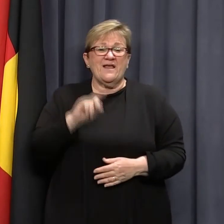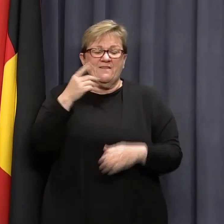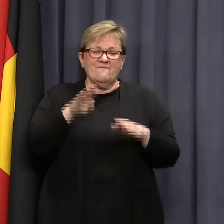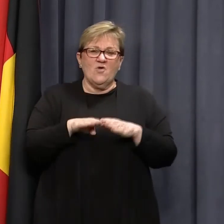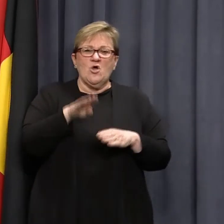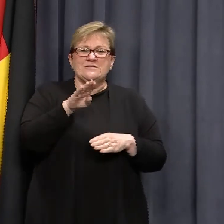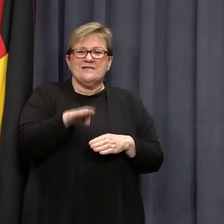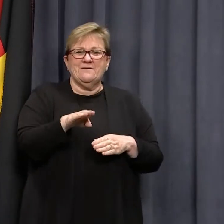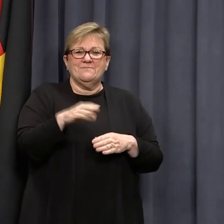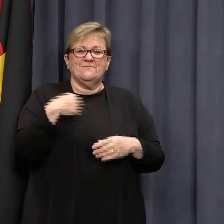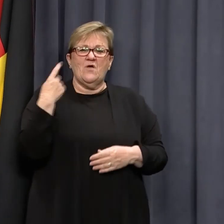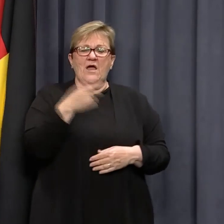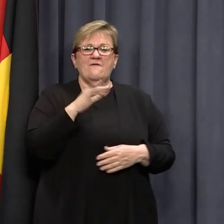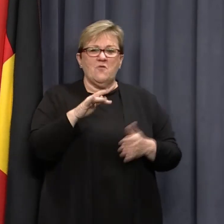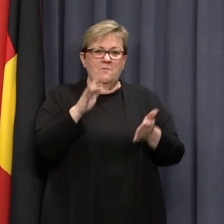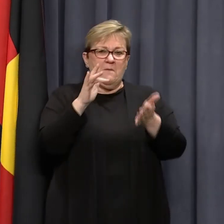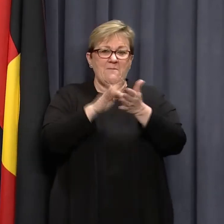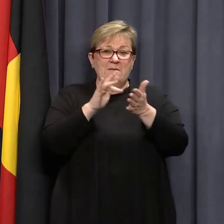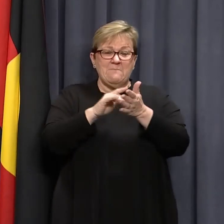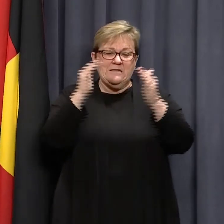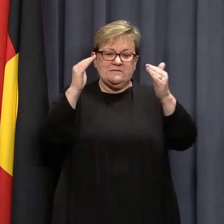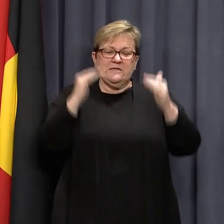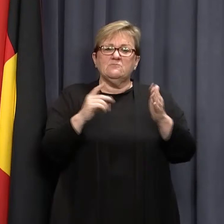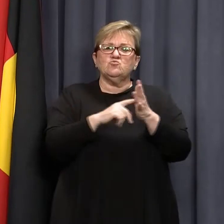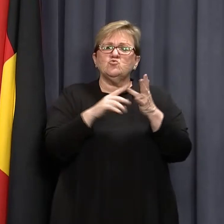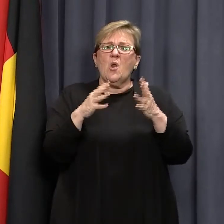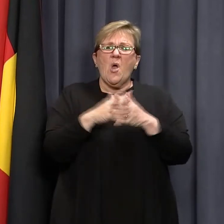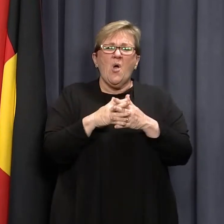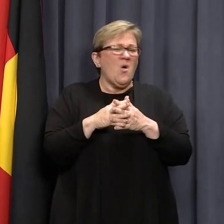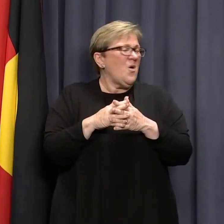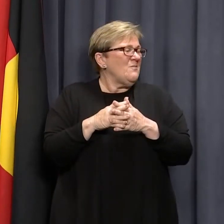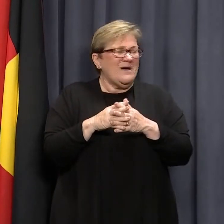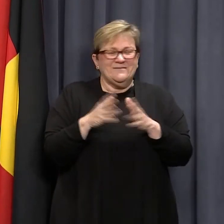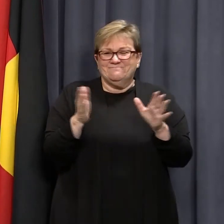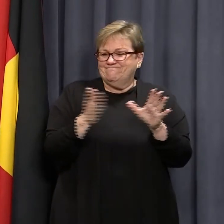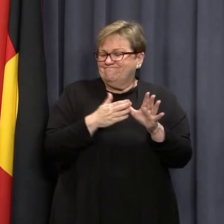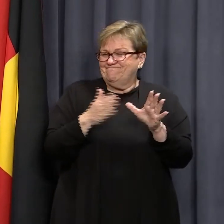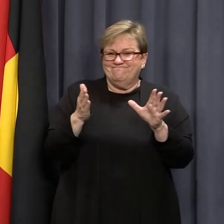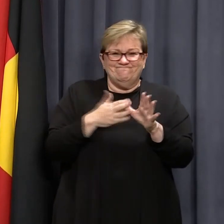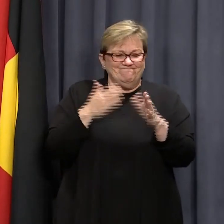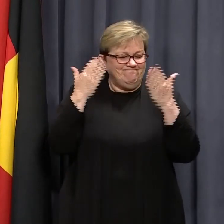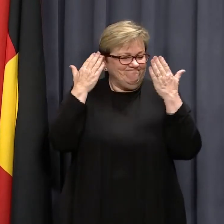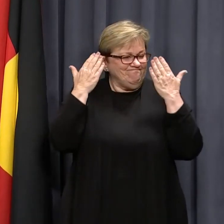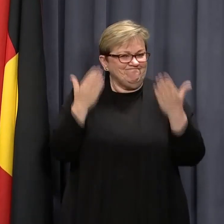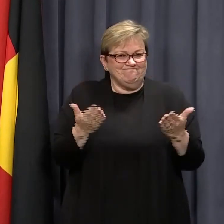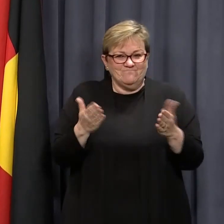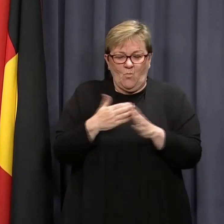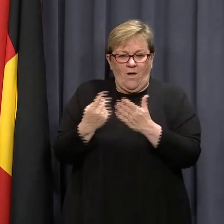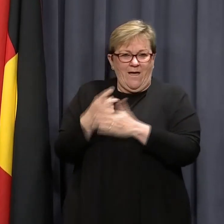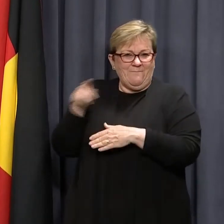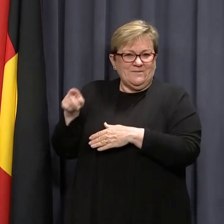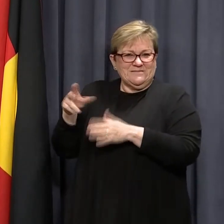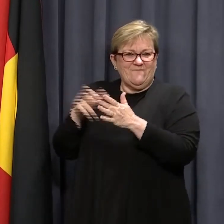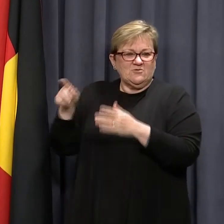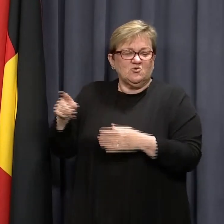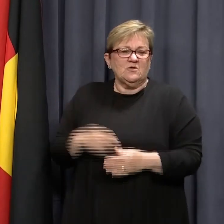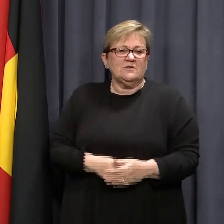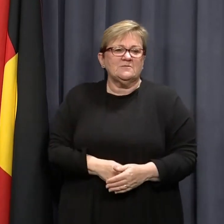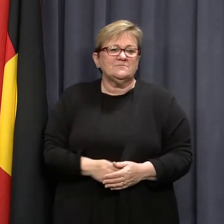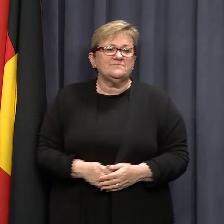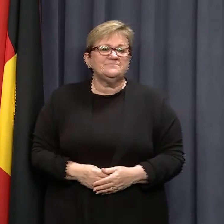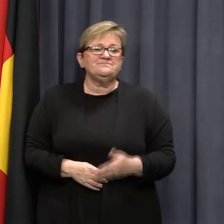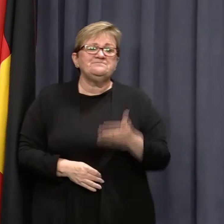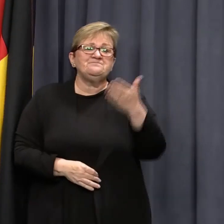likely for us to go from medium to low, but it is very dependent on the current situation. In your